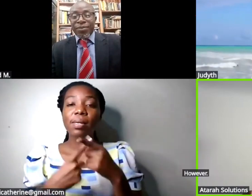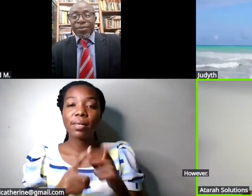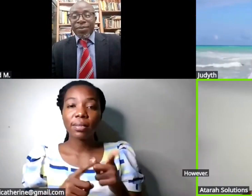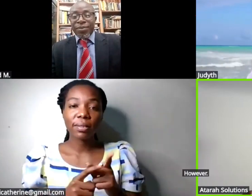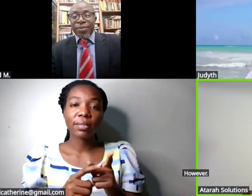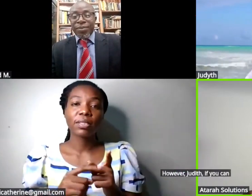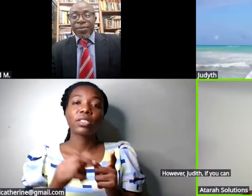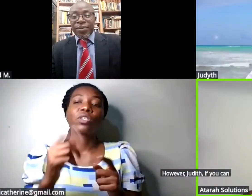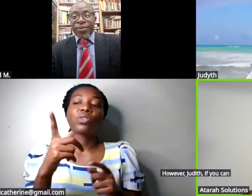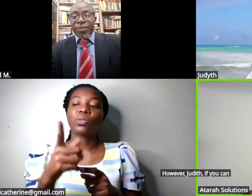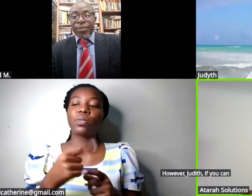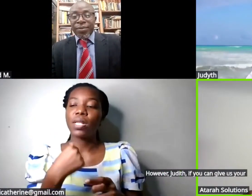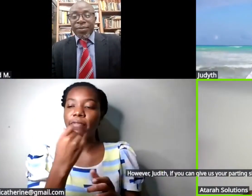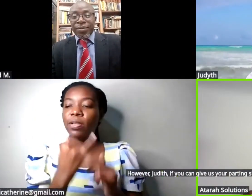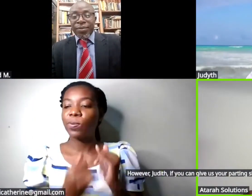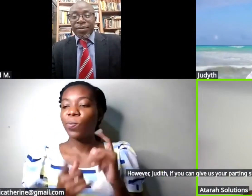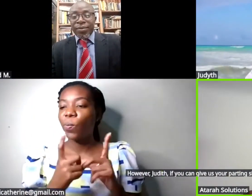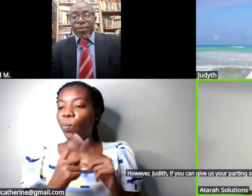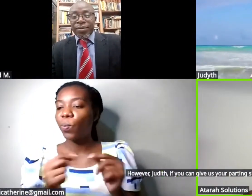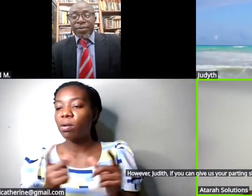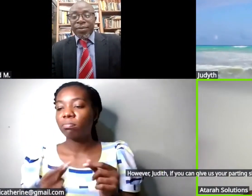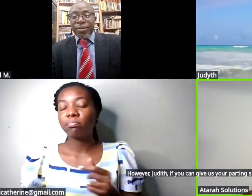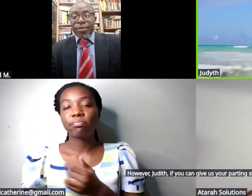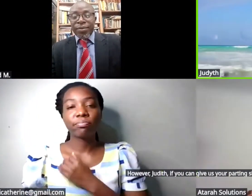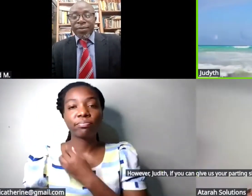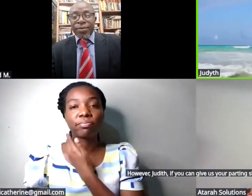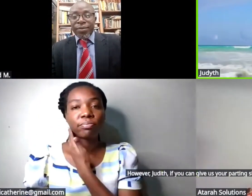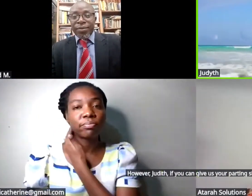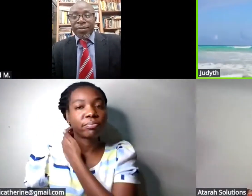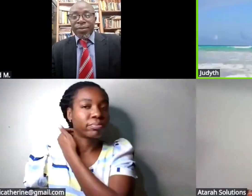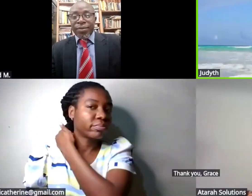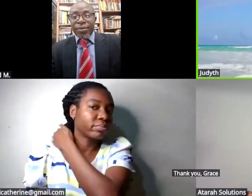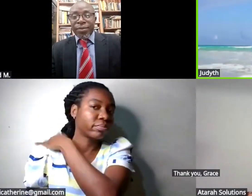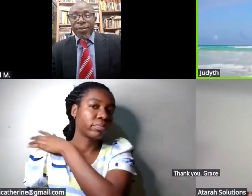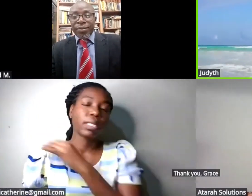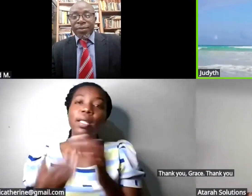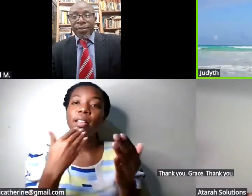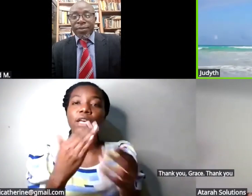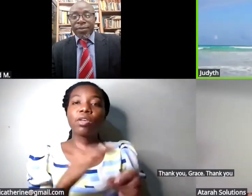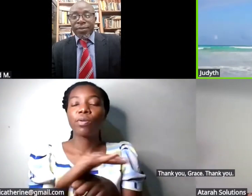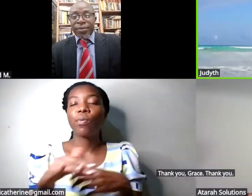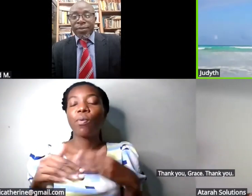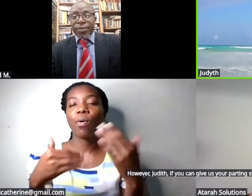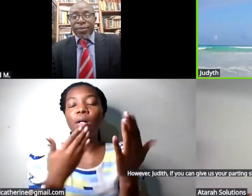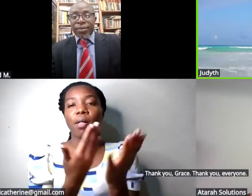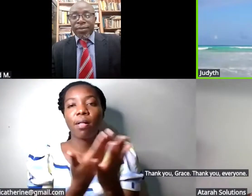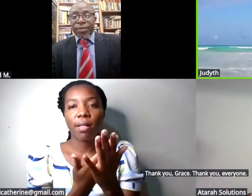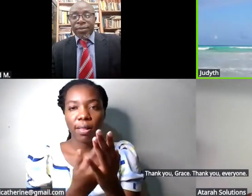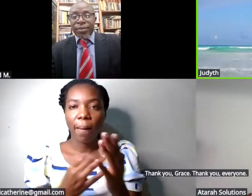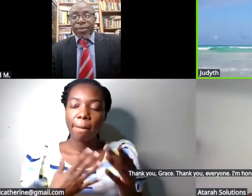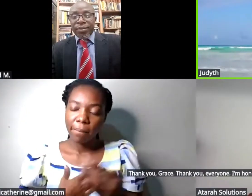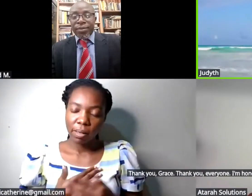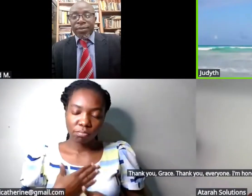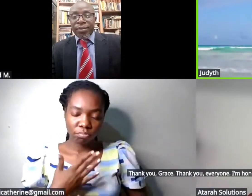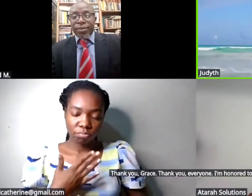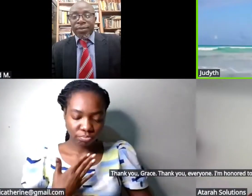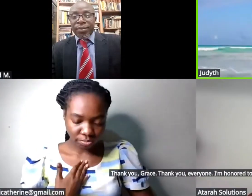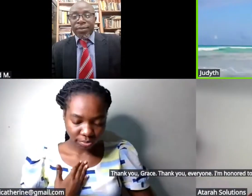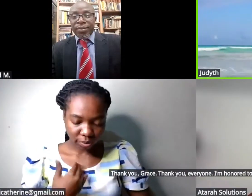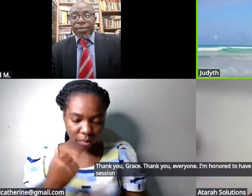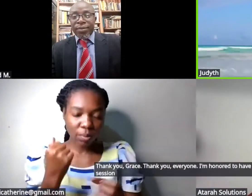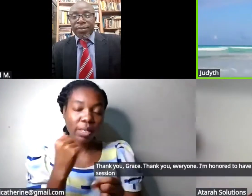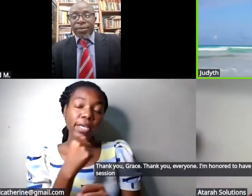can give us your parting shots. Thank you, Grace. Thank you, everyone. I'm honored to have been part of this session. Thank you